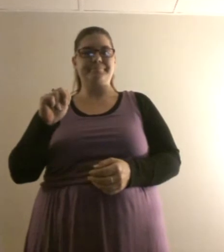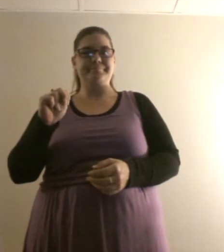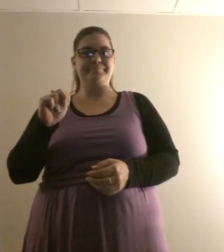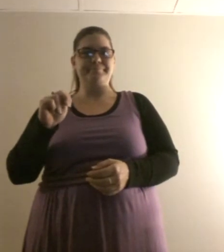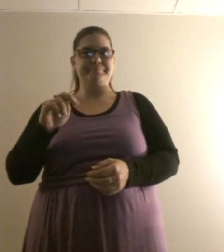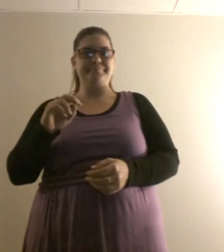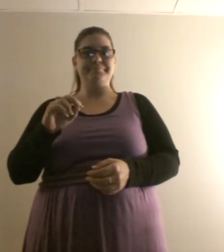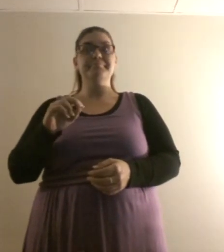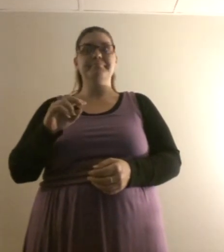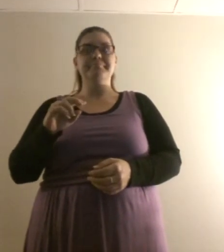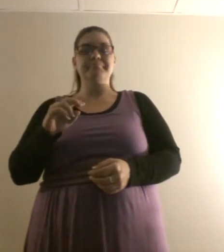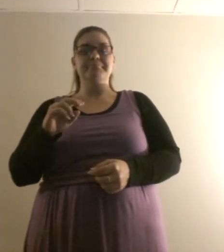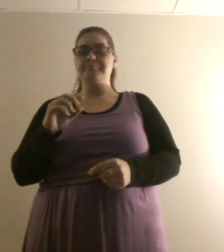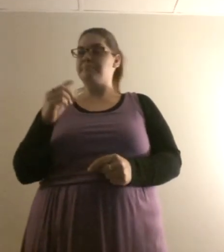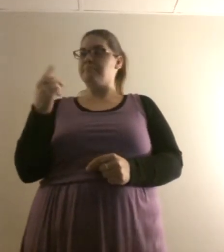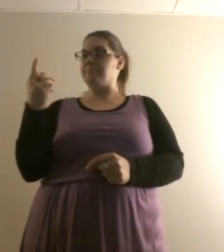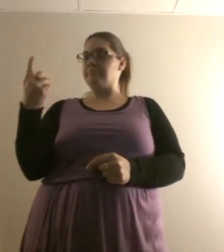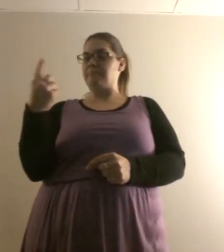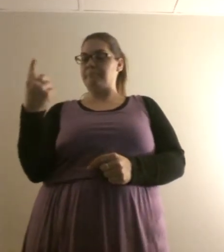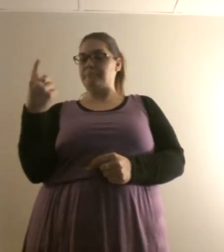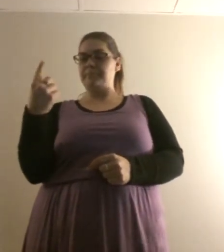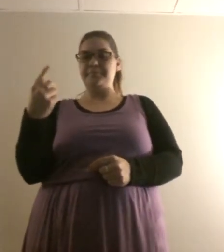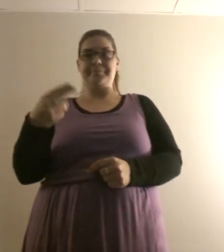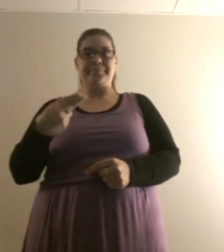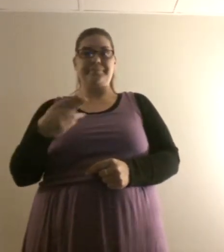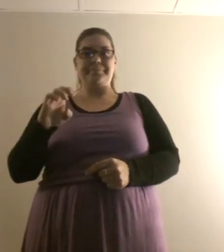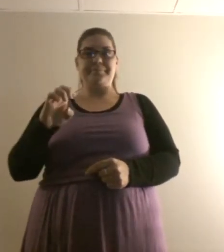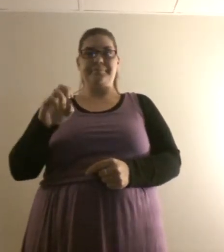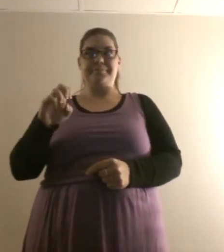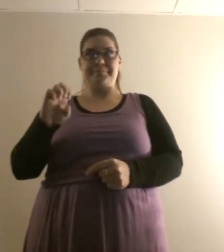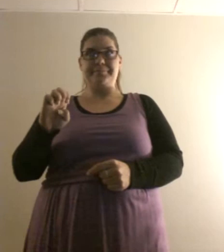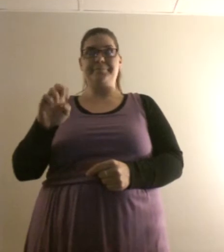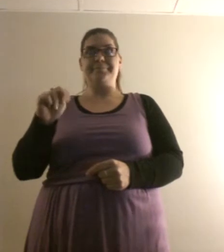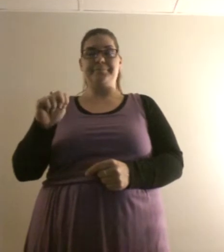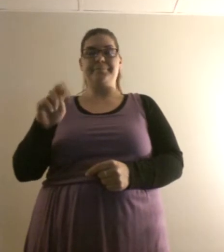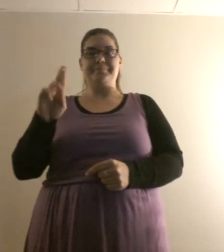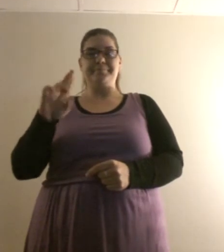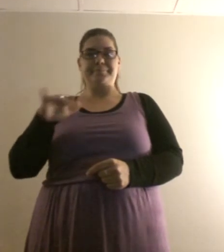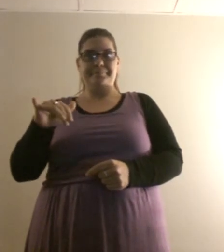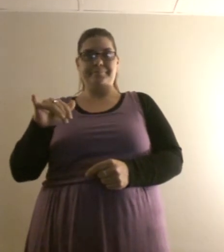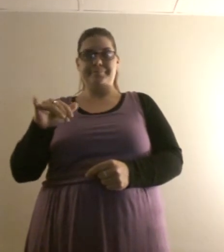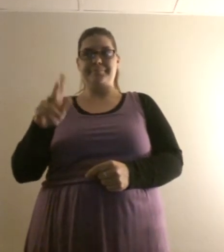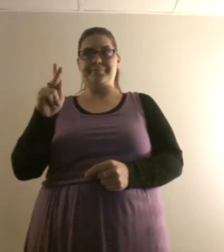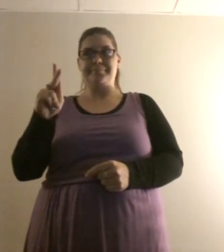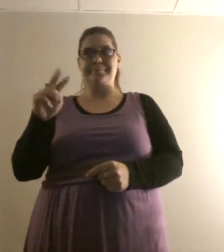Henry Knox comes in. Henry Knox was someone who worked with Washington, and Washington sent Henry Knox